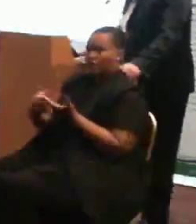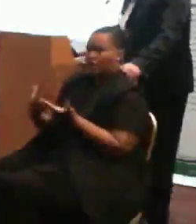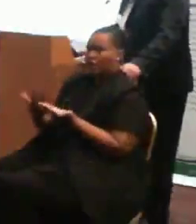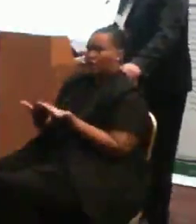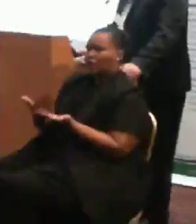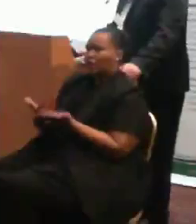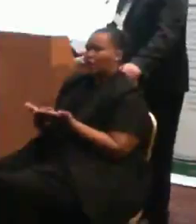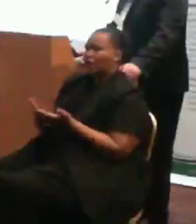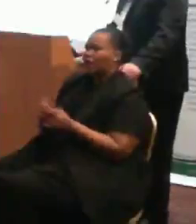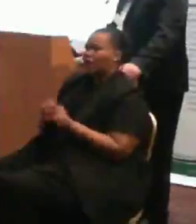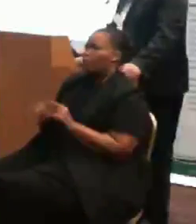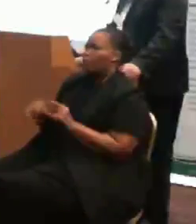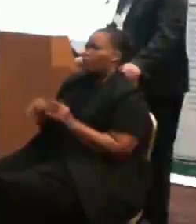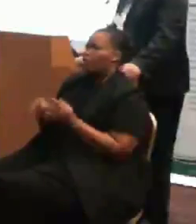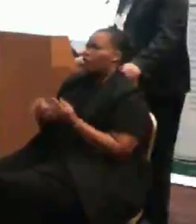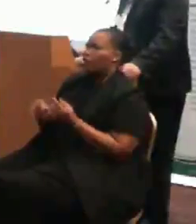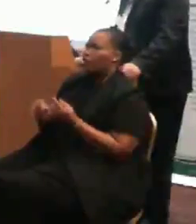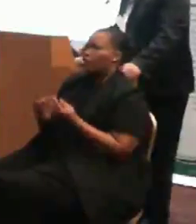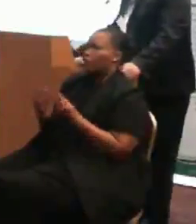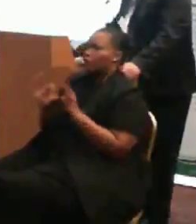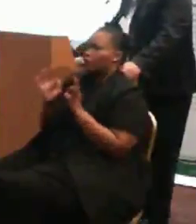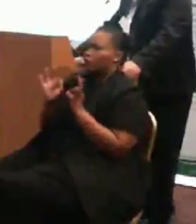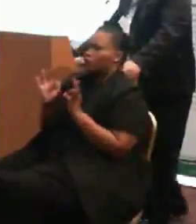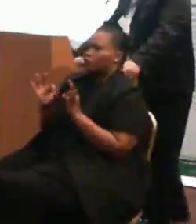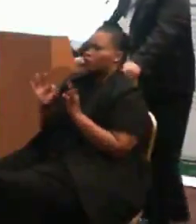have access to the actual numbers.